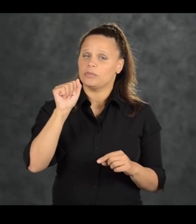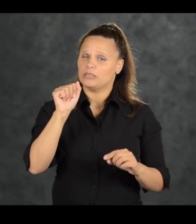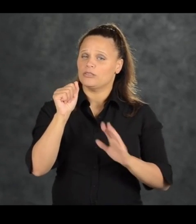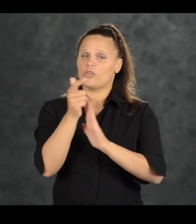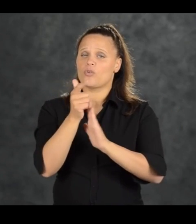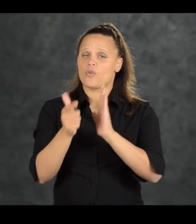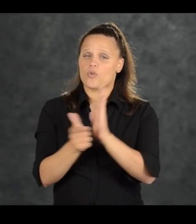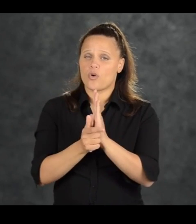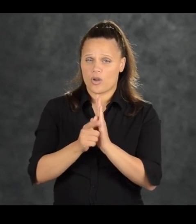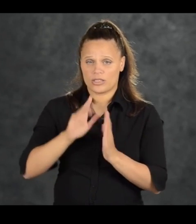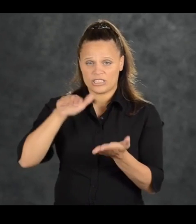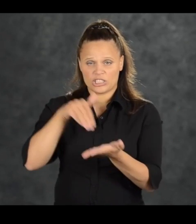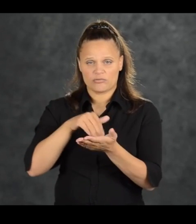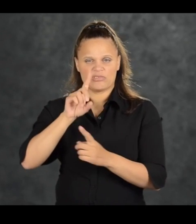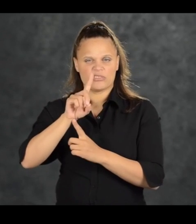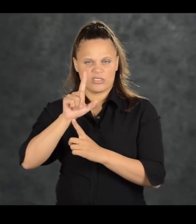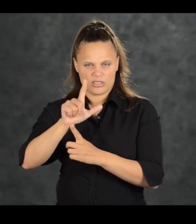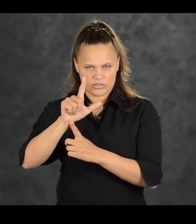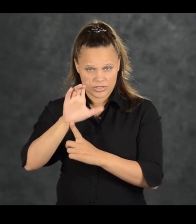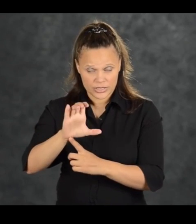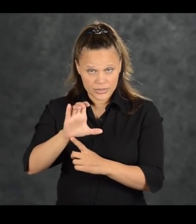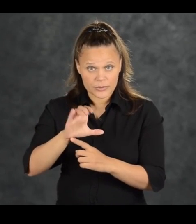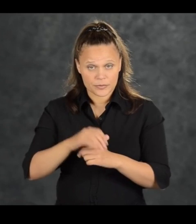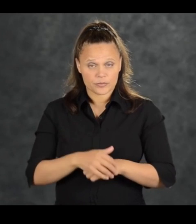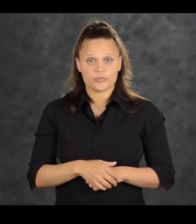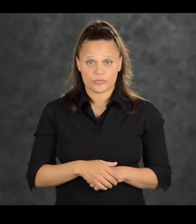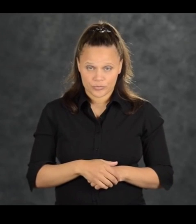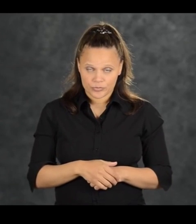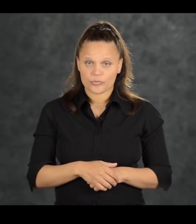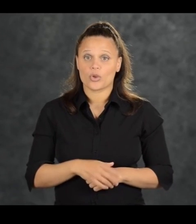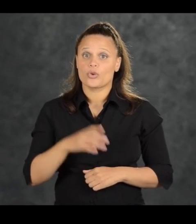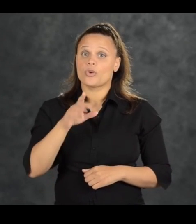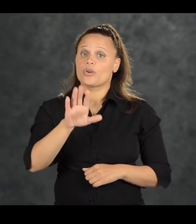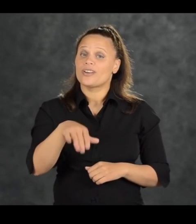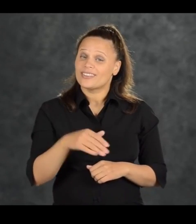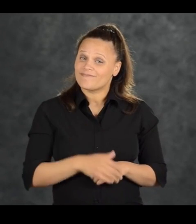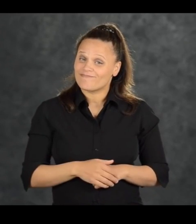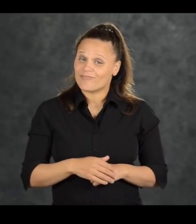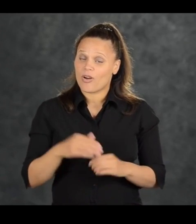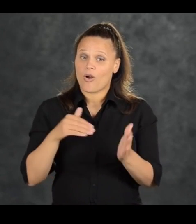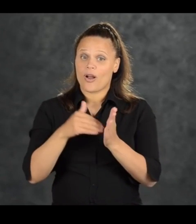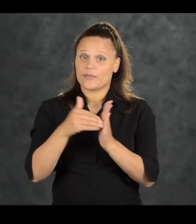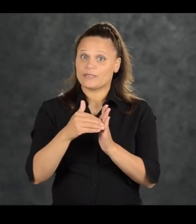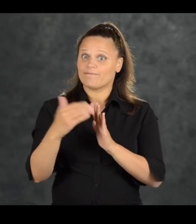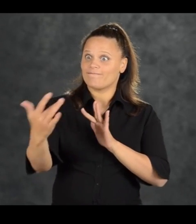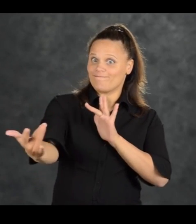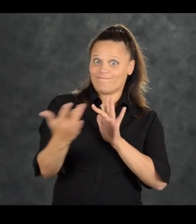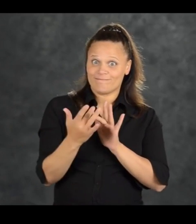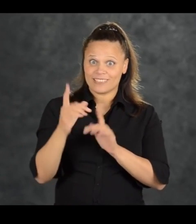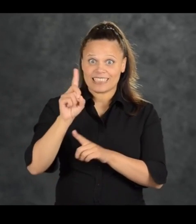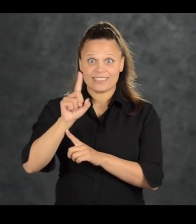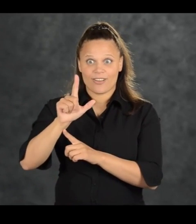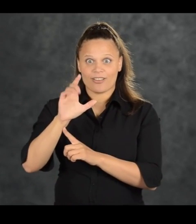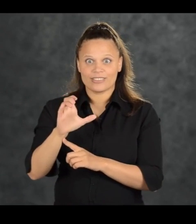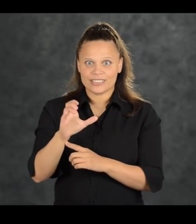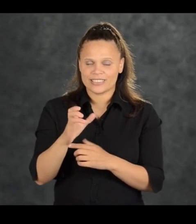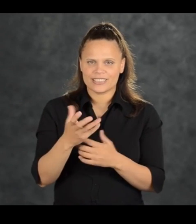If this discussion with the educational department isn't successful, there are laws that you can turn to support